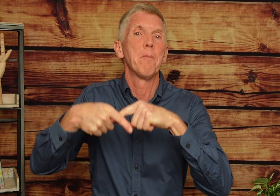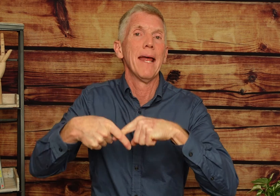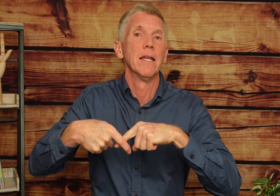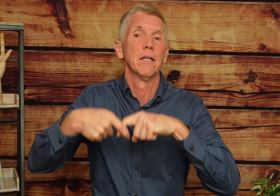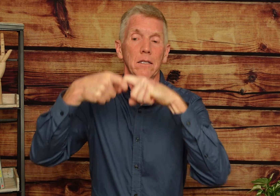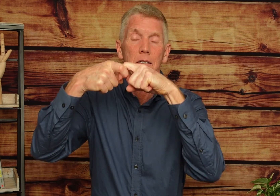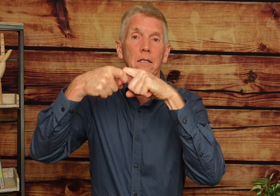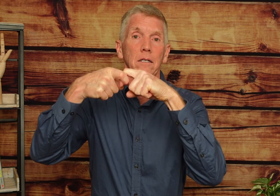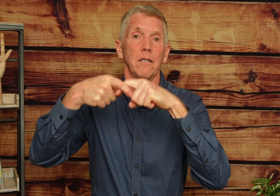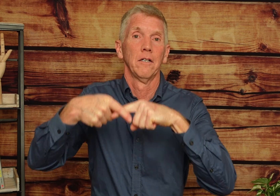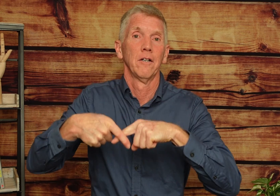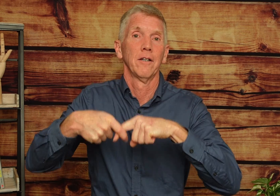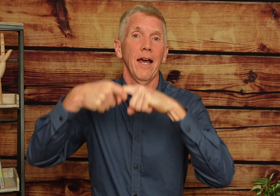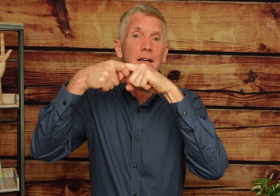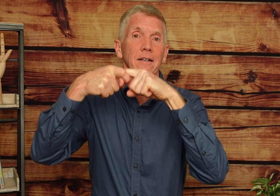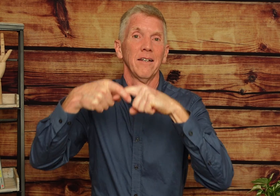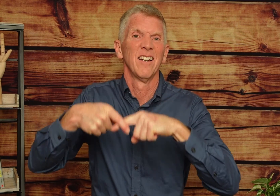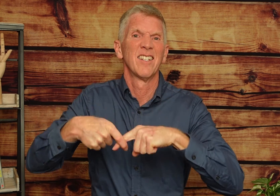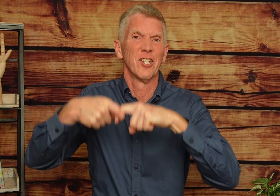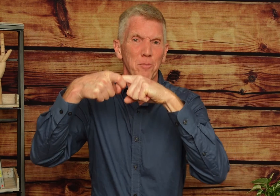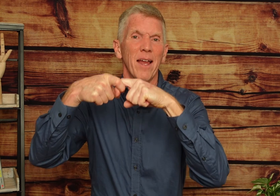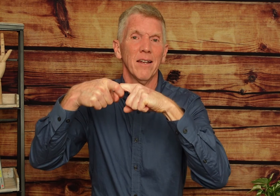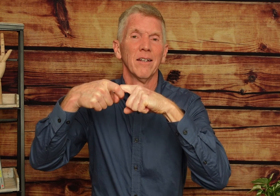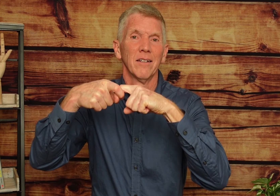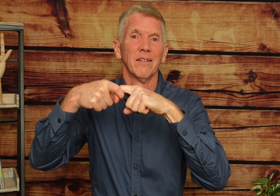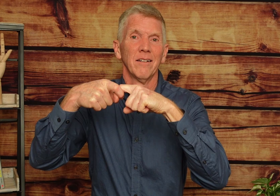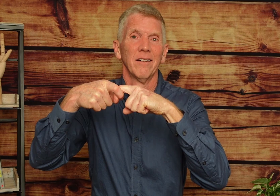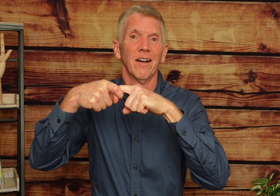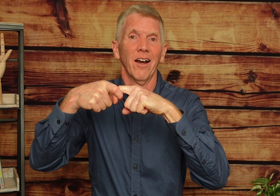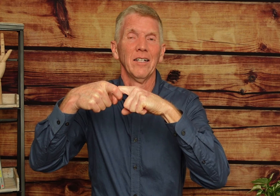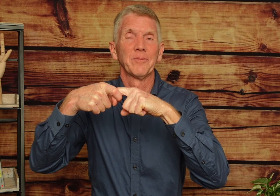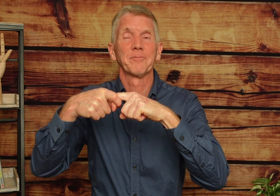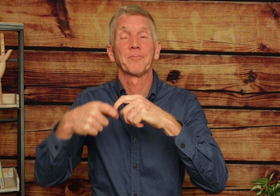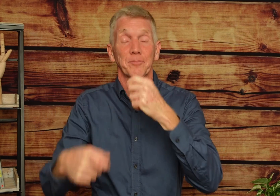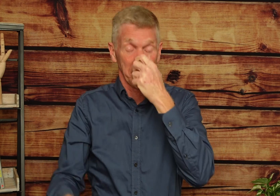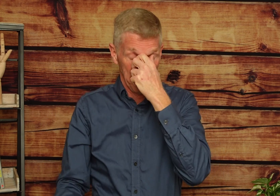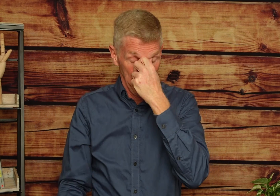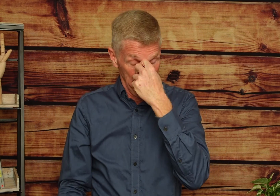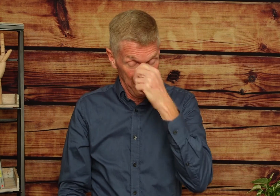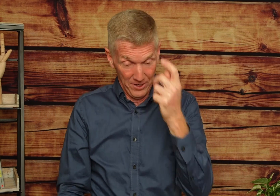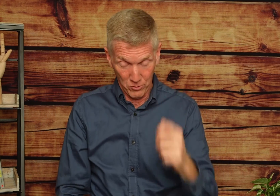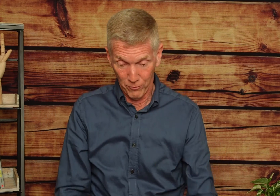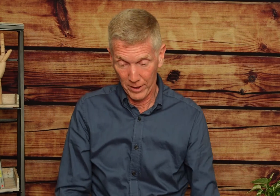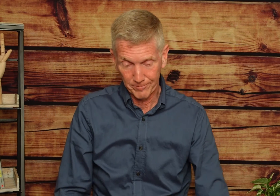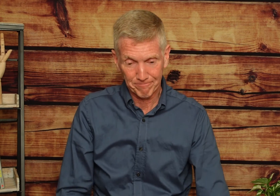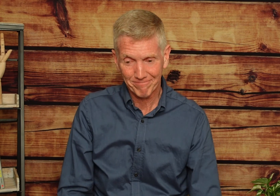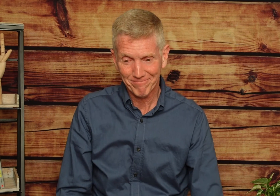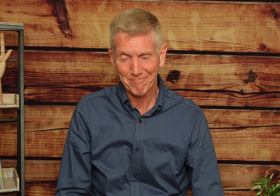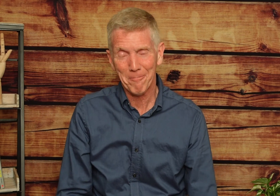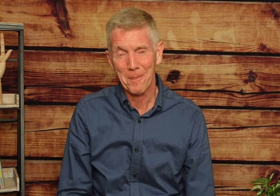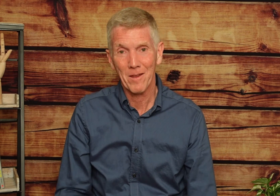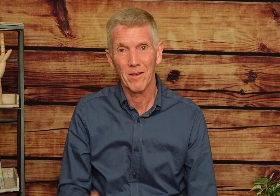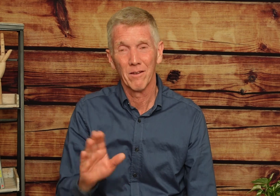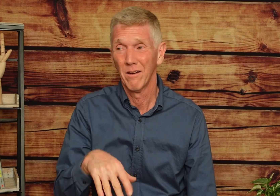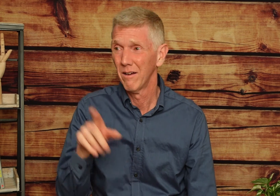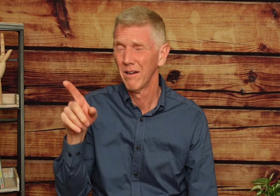Suspend. Okay? Suspend. All right? Here's one for you.